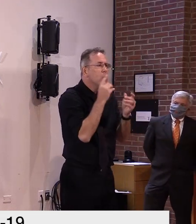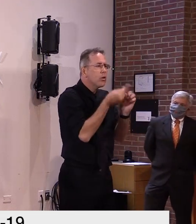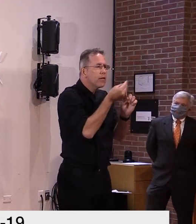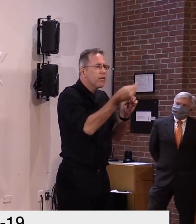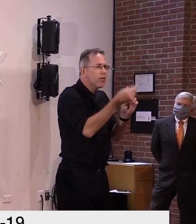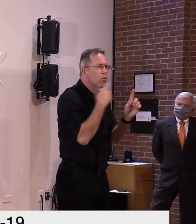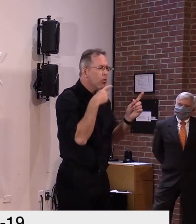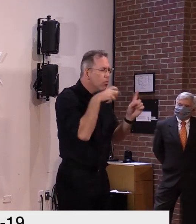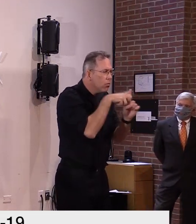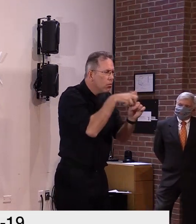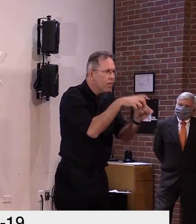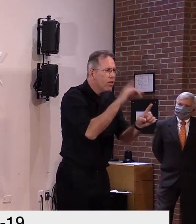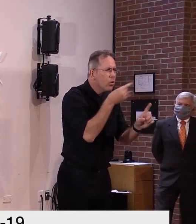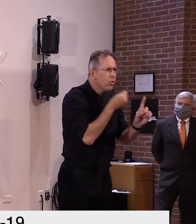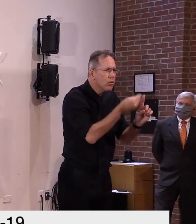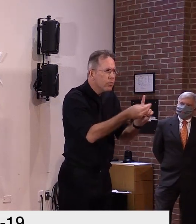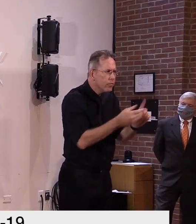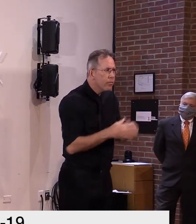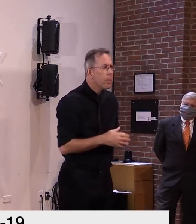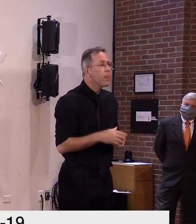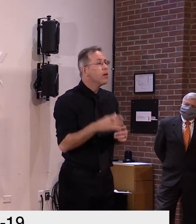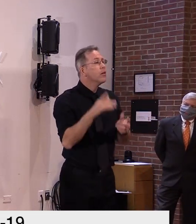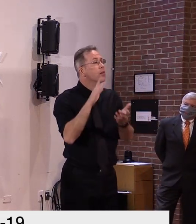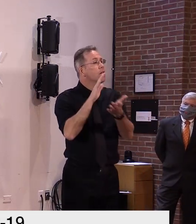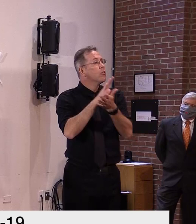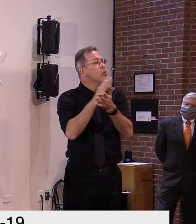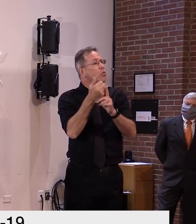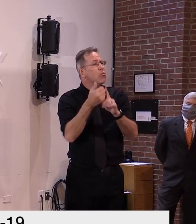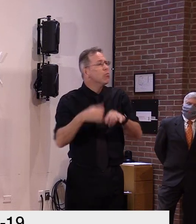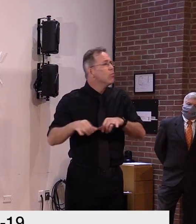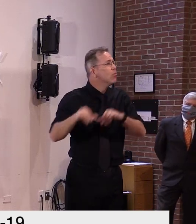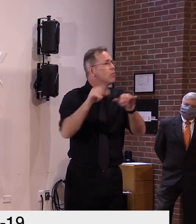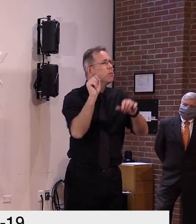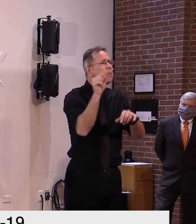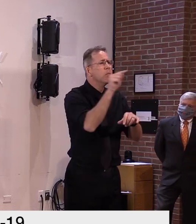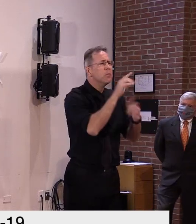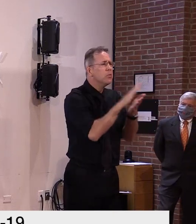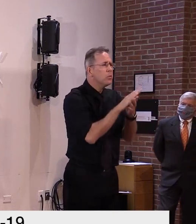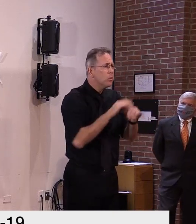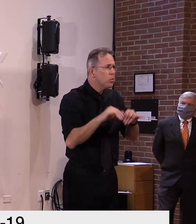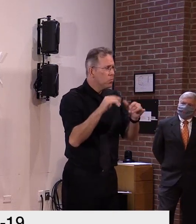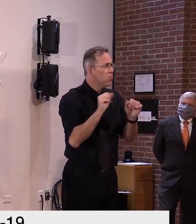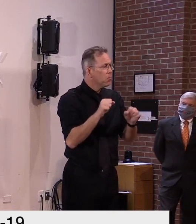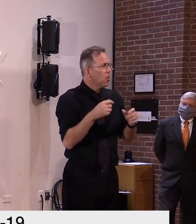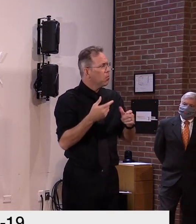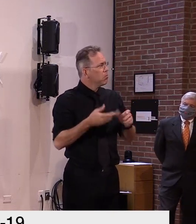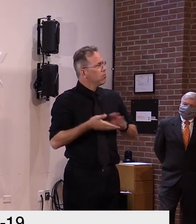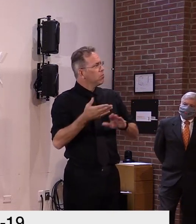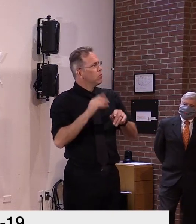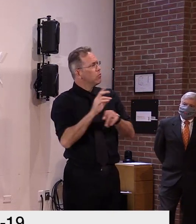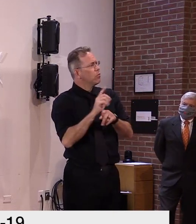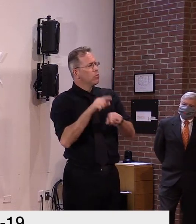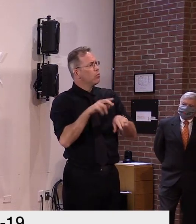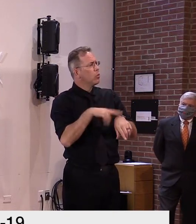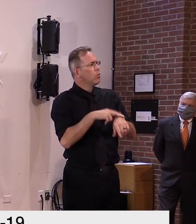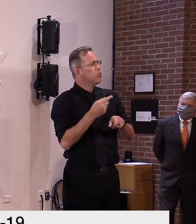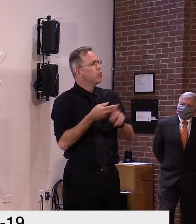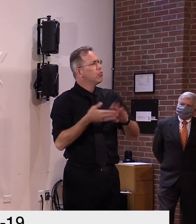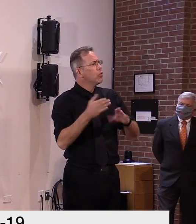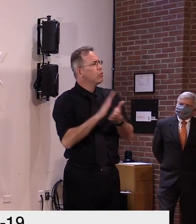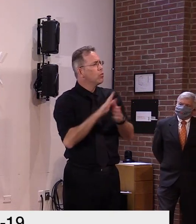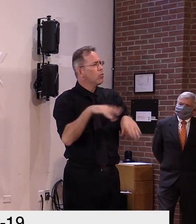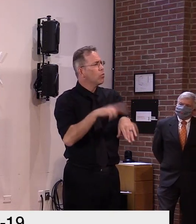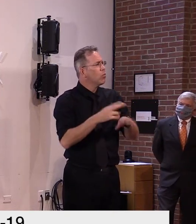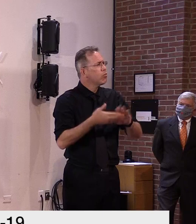And the schools, pretty uniformly, you know, have been able to operate. I think early on, they were